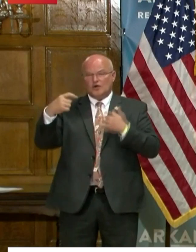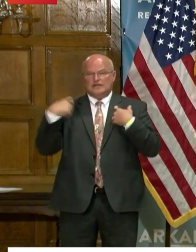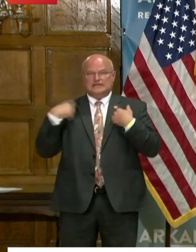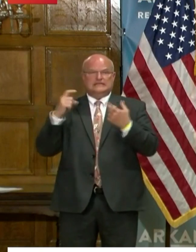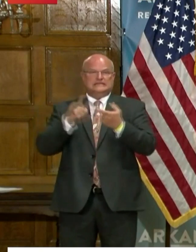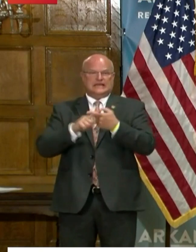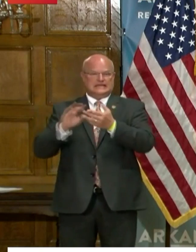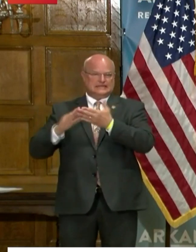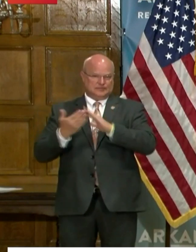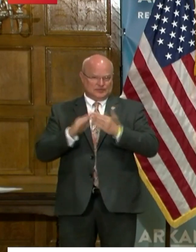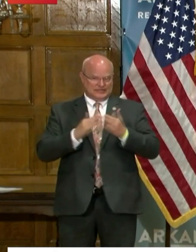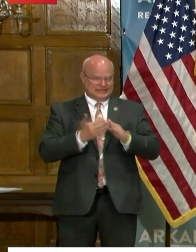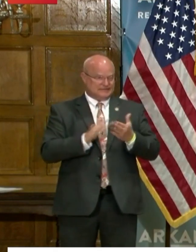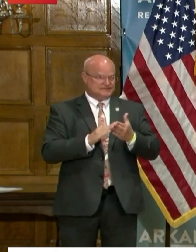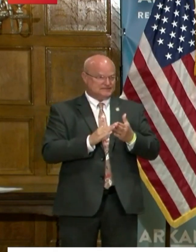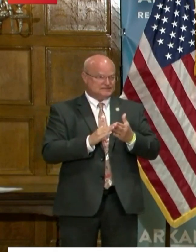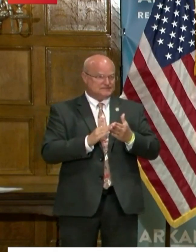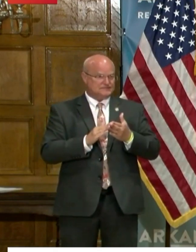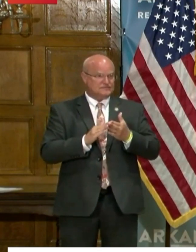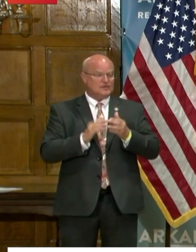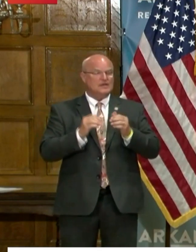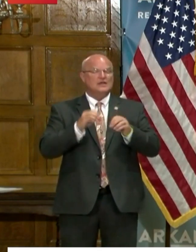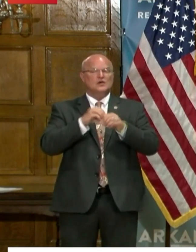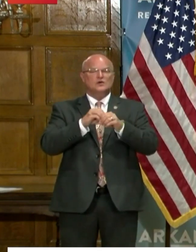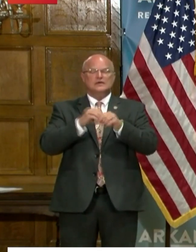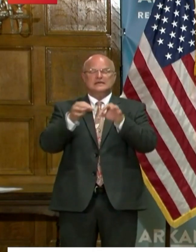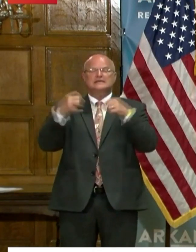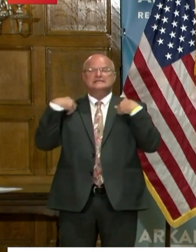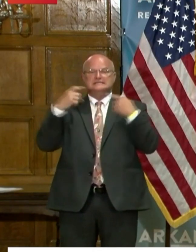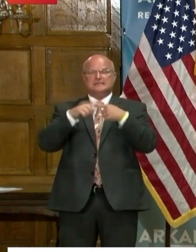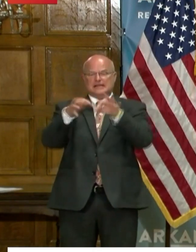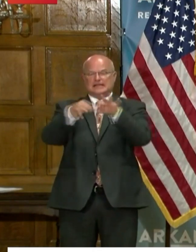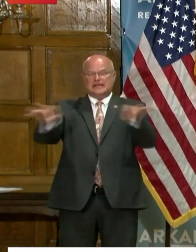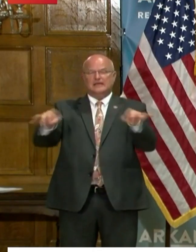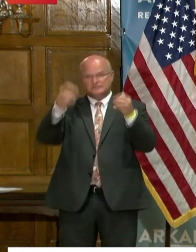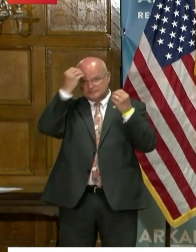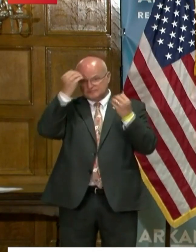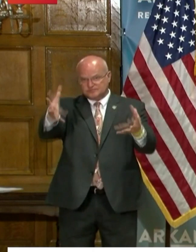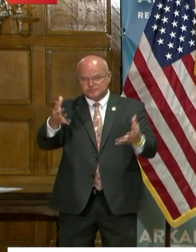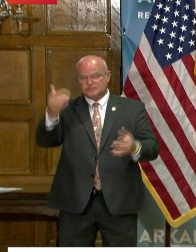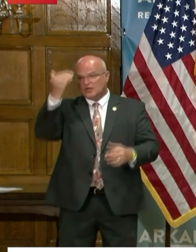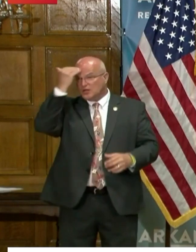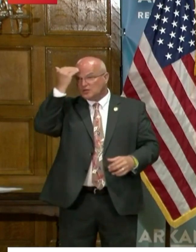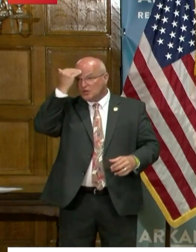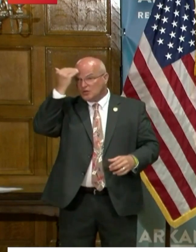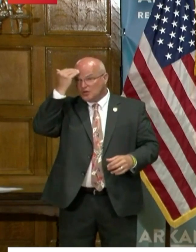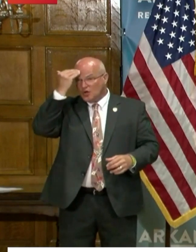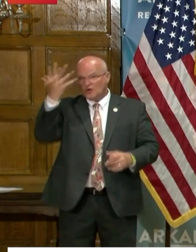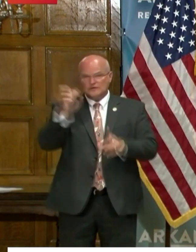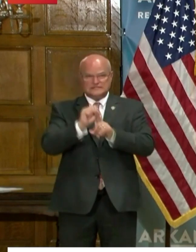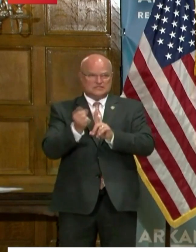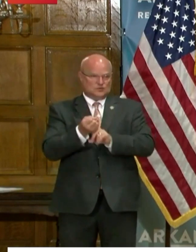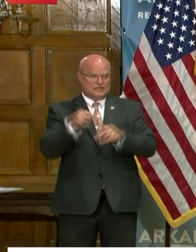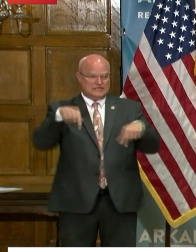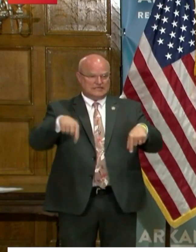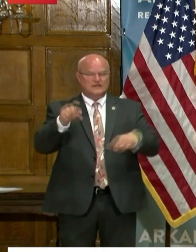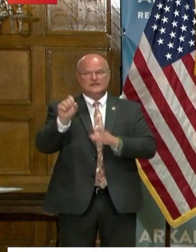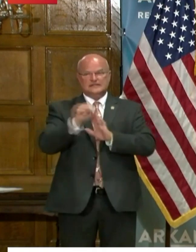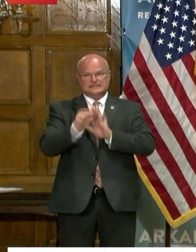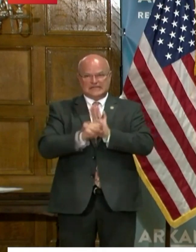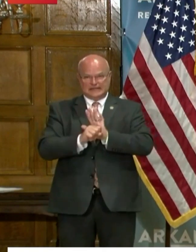Latinx community in Spanish in order to make them aware of the situation in our